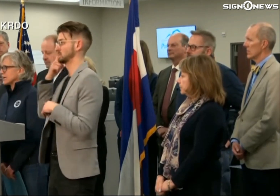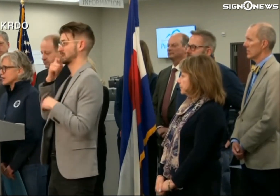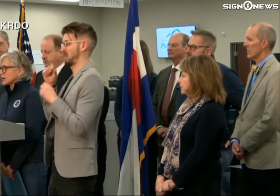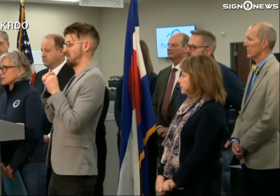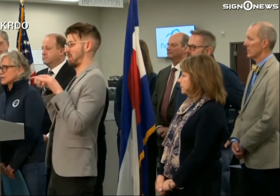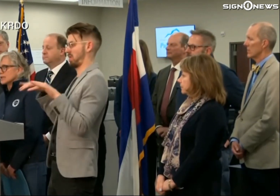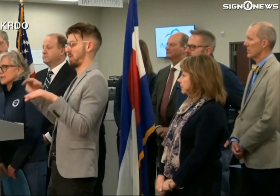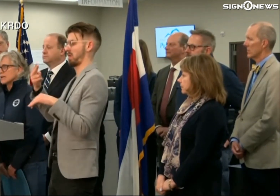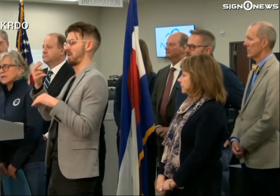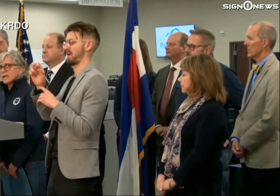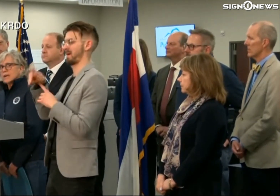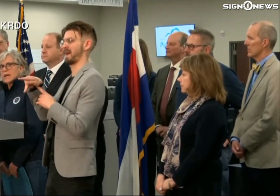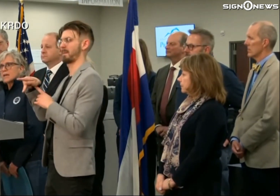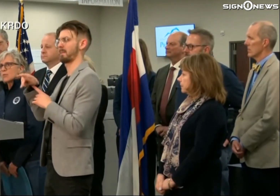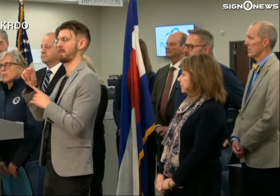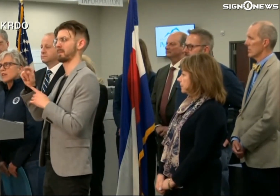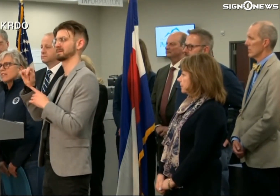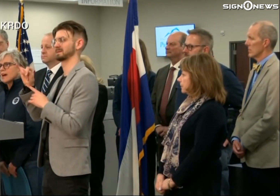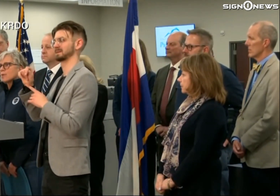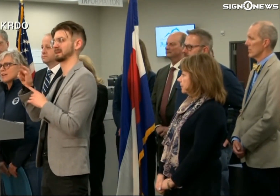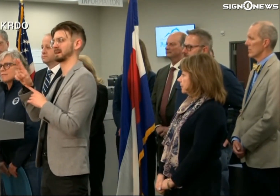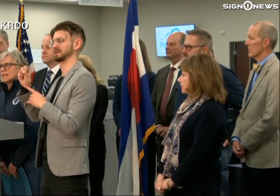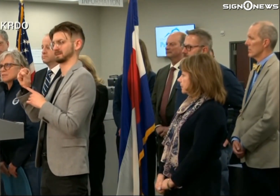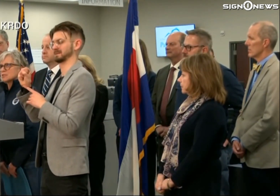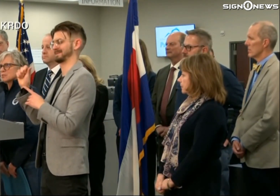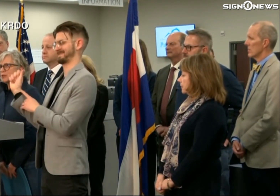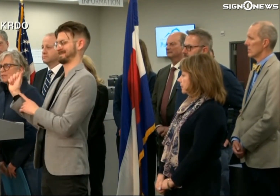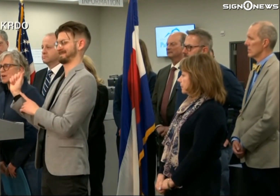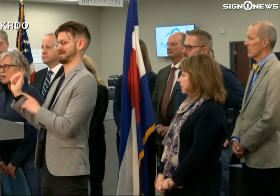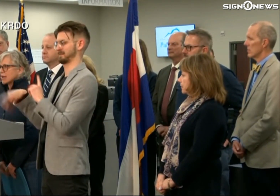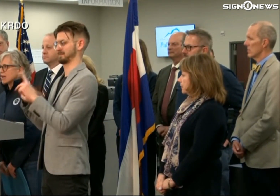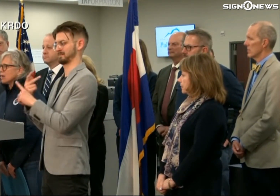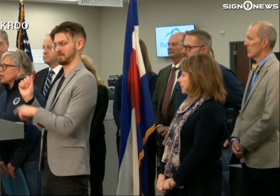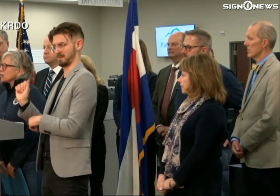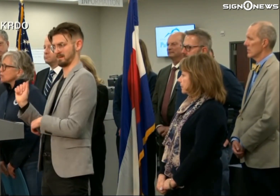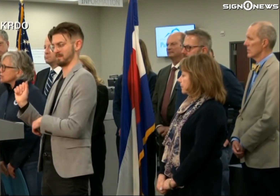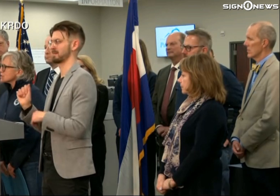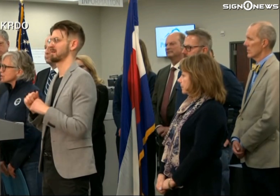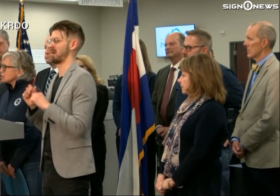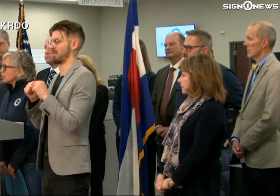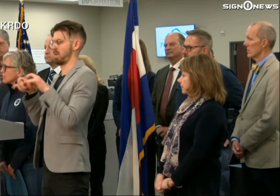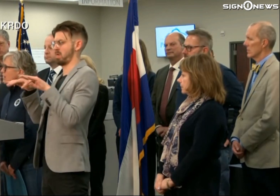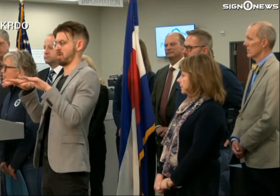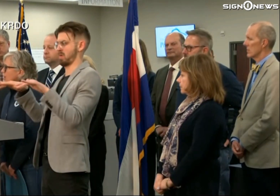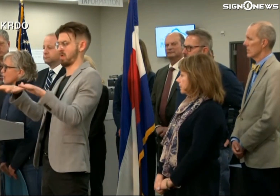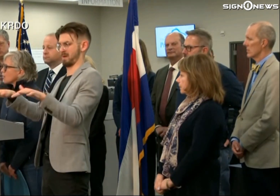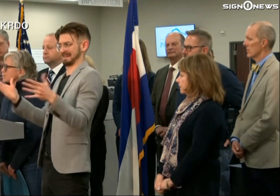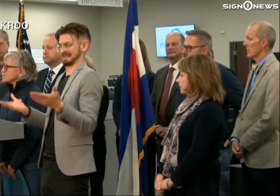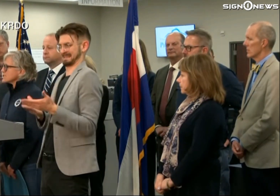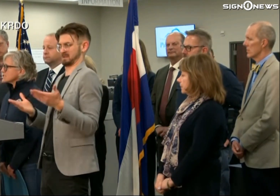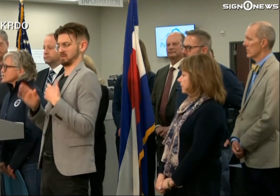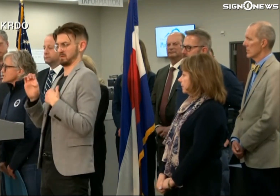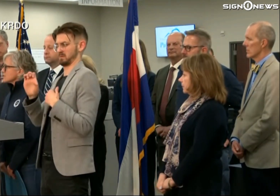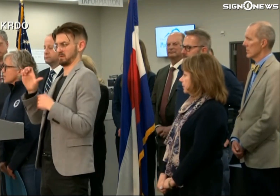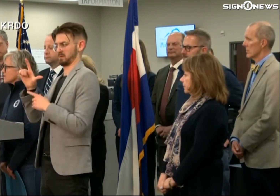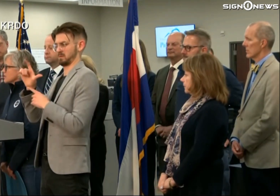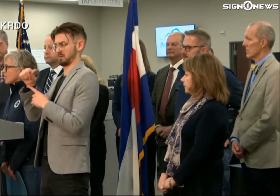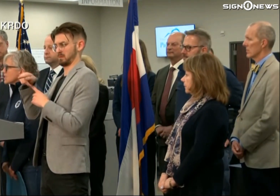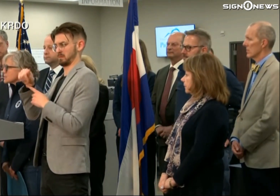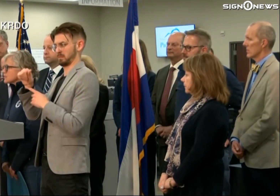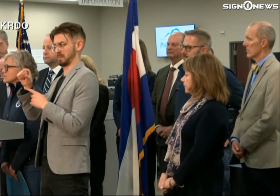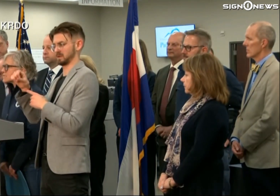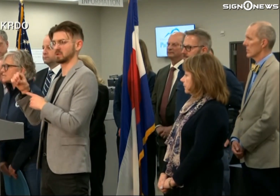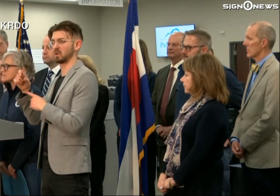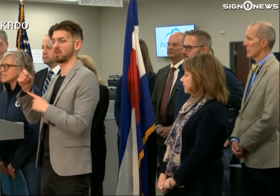hepatitis A in our community. And with that, we have been able to work very closely with all of our homeless agencies as well